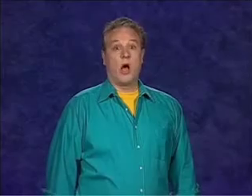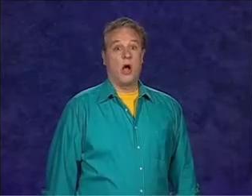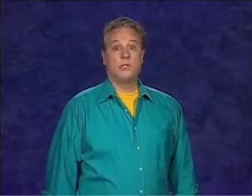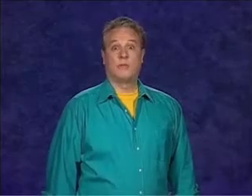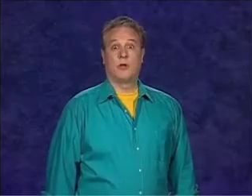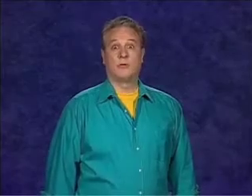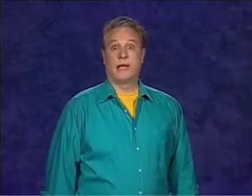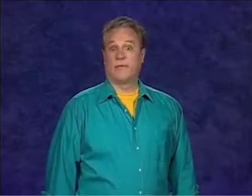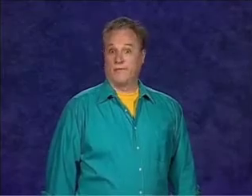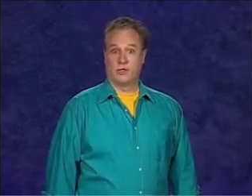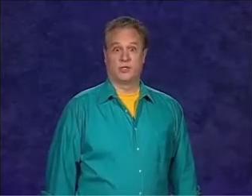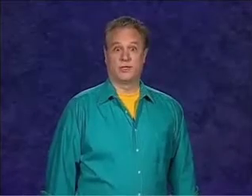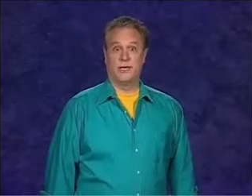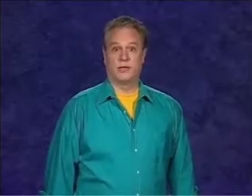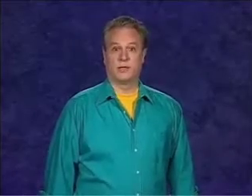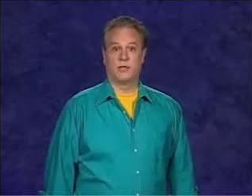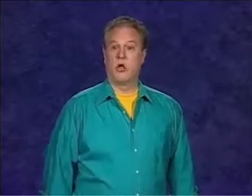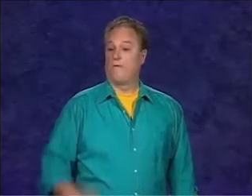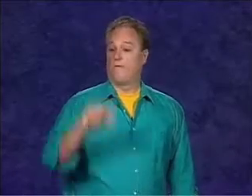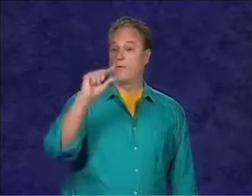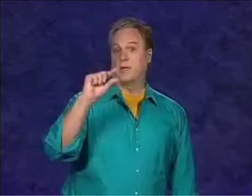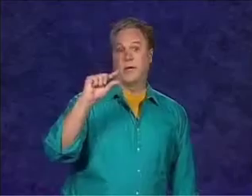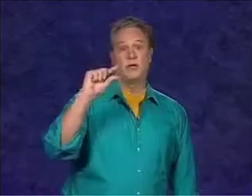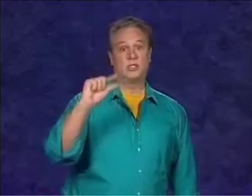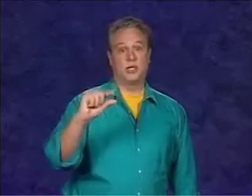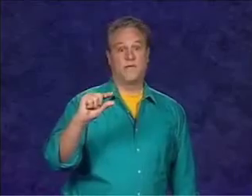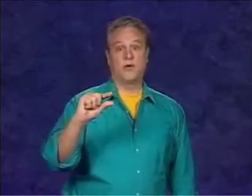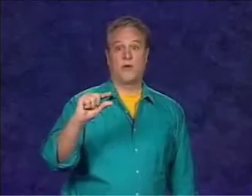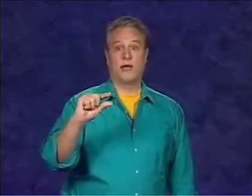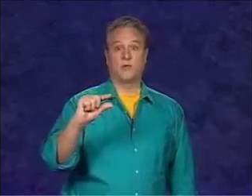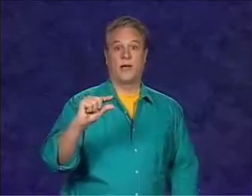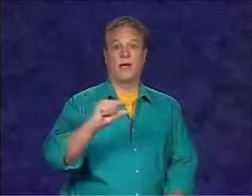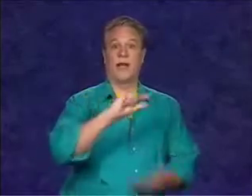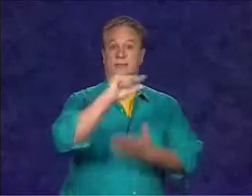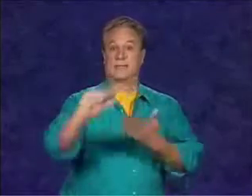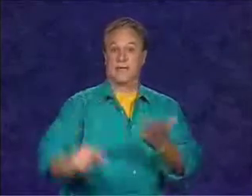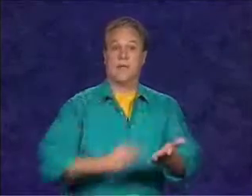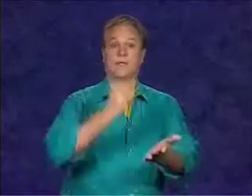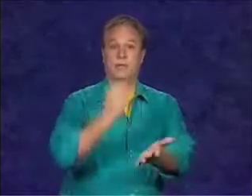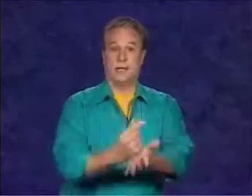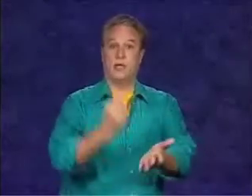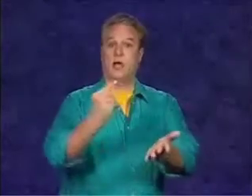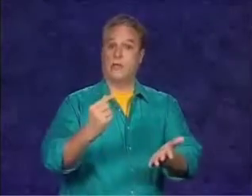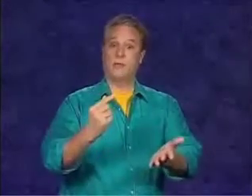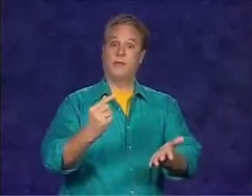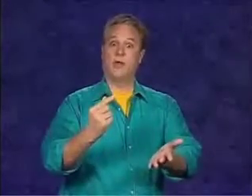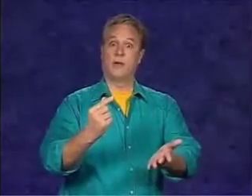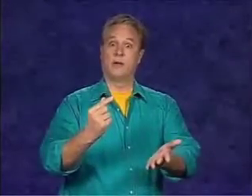All diplomas have official seals. Form the letter G for graduate and stamp the seal on the diploma.